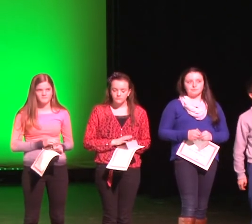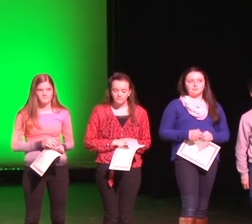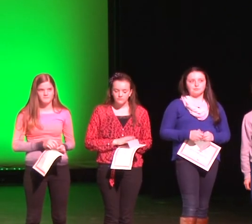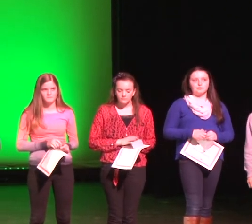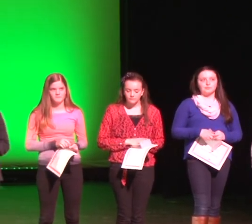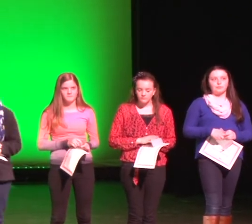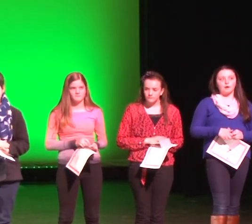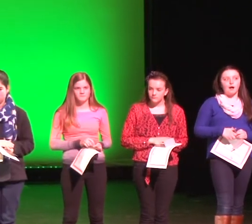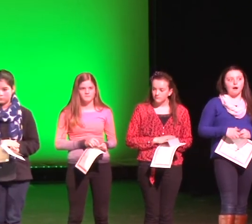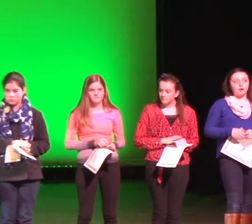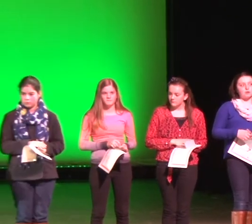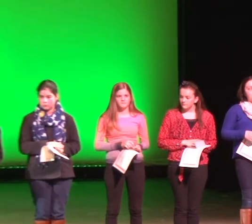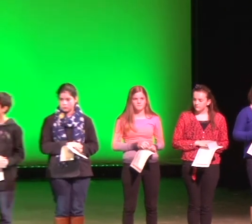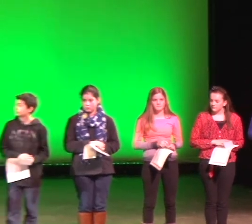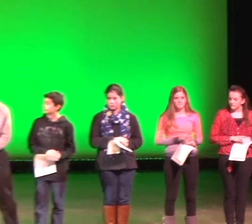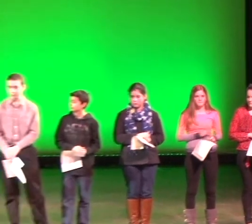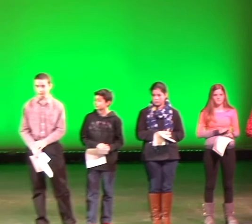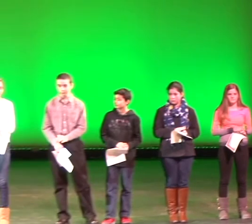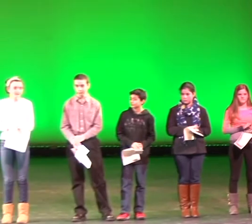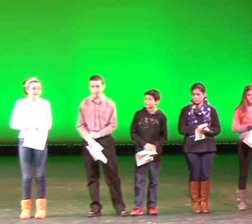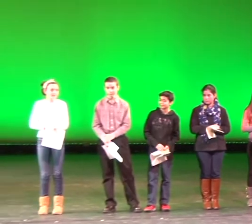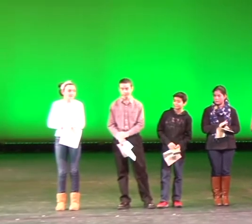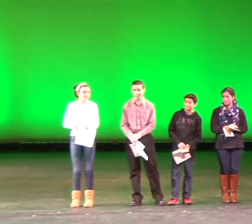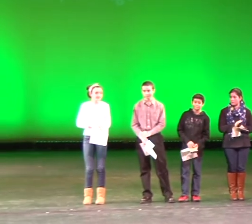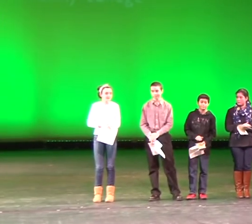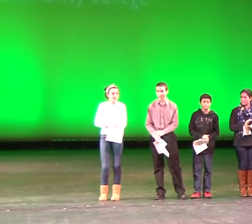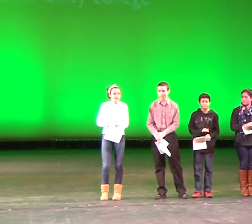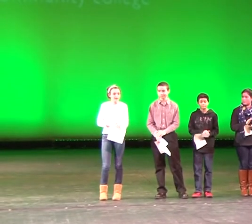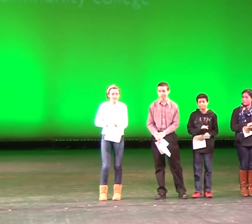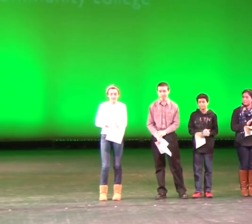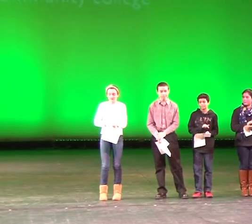Our third place winners in the junior division.